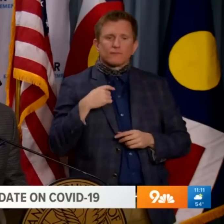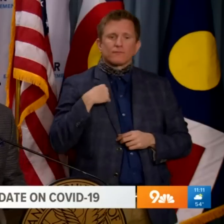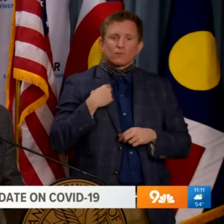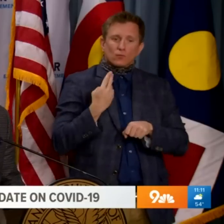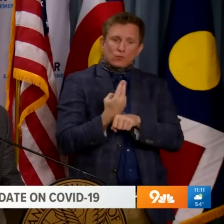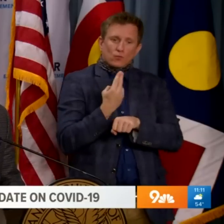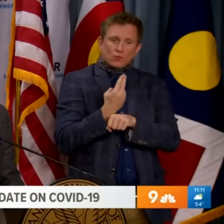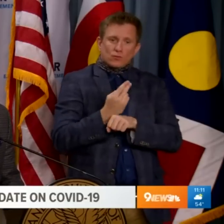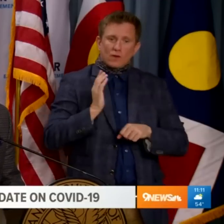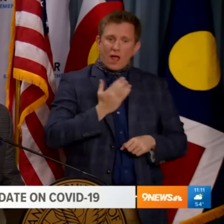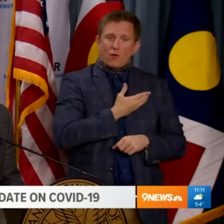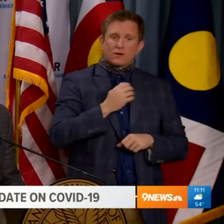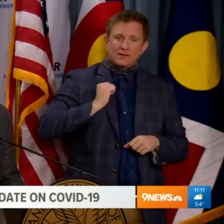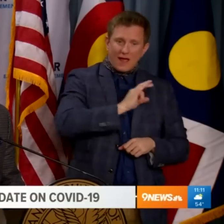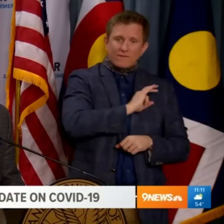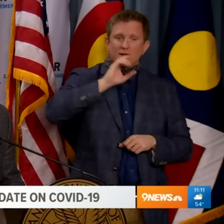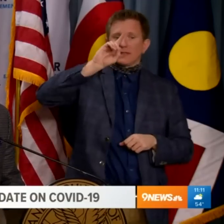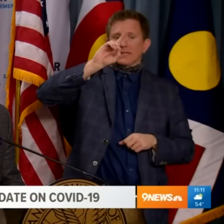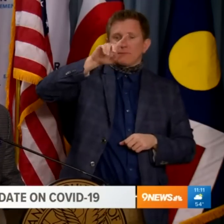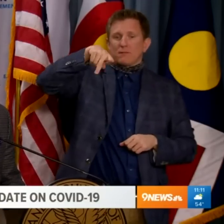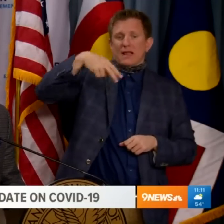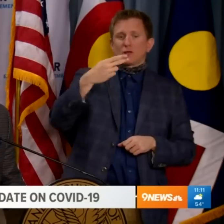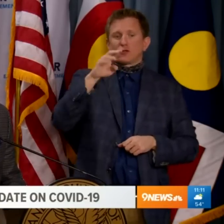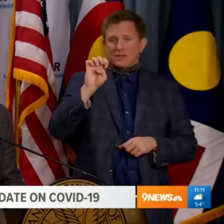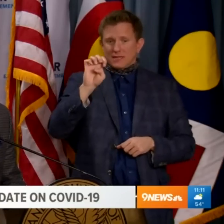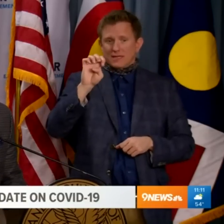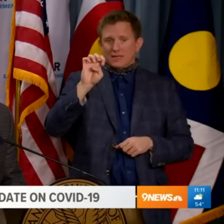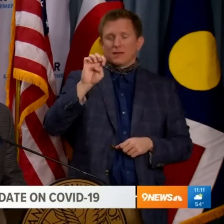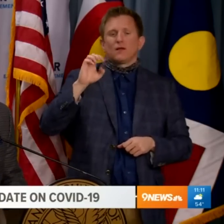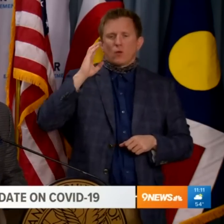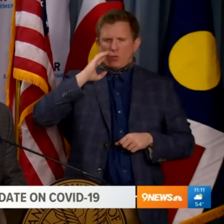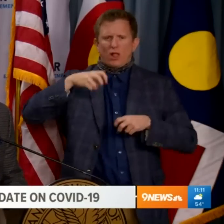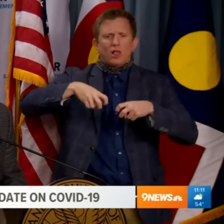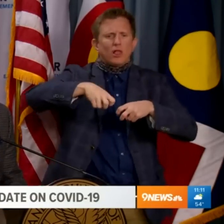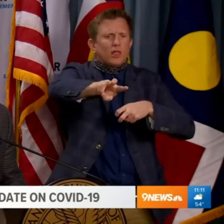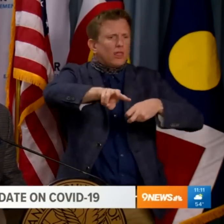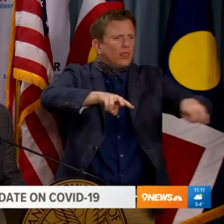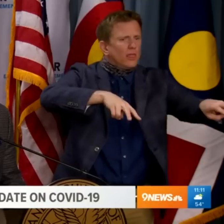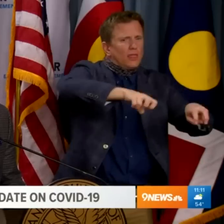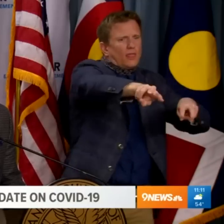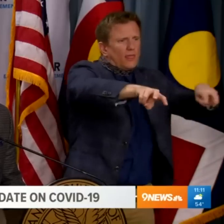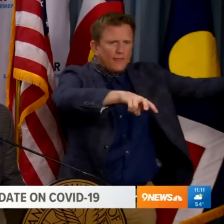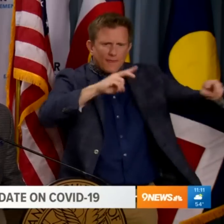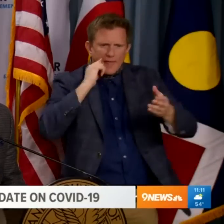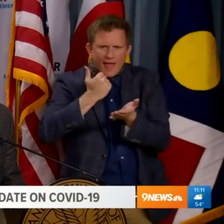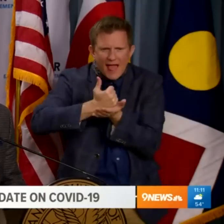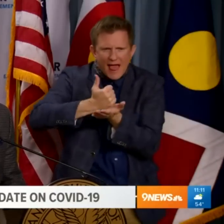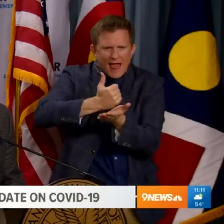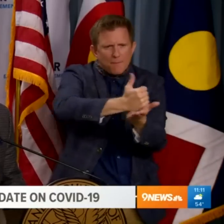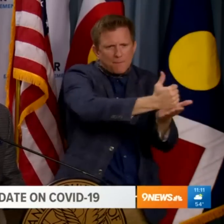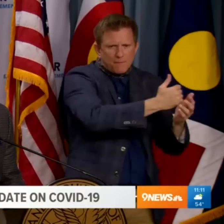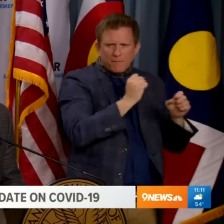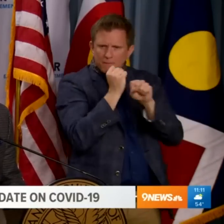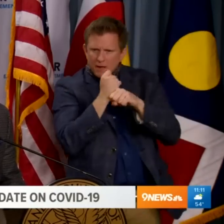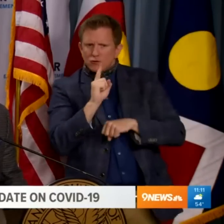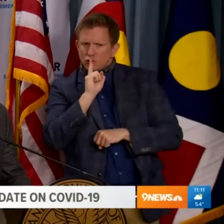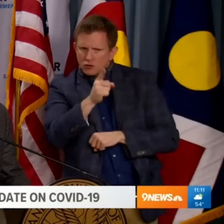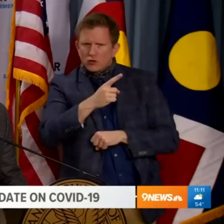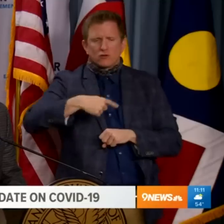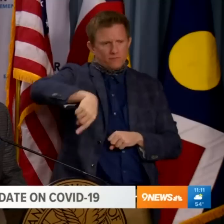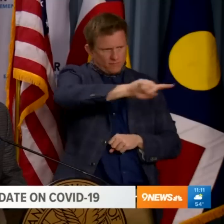least one suspected or confirmed case in staff or resident. Clearly, as a city, as a state, we